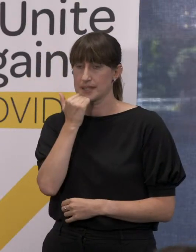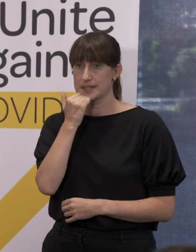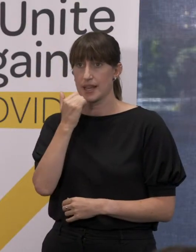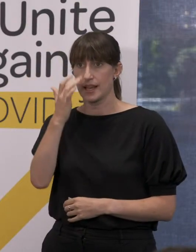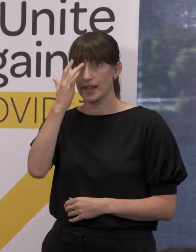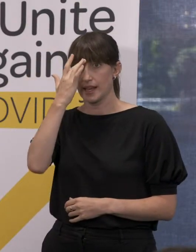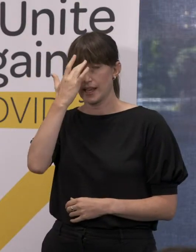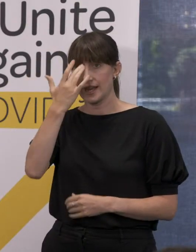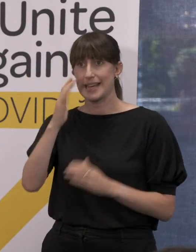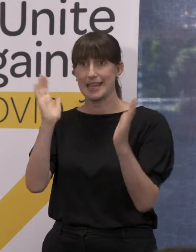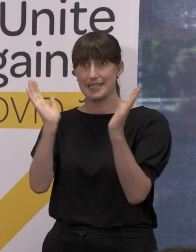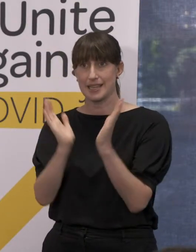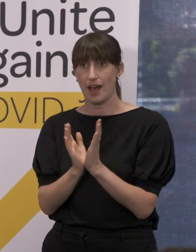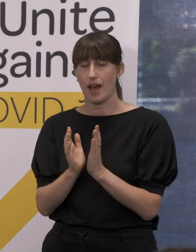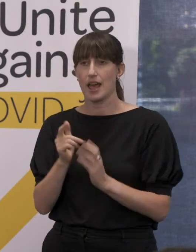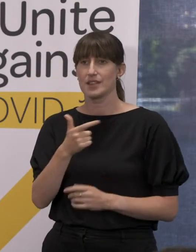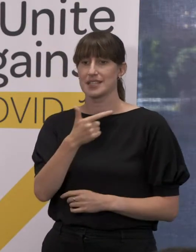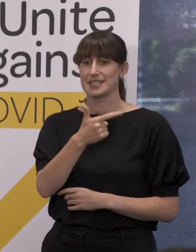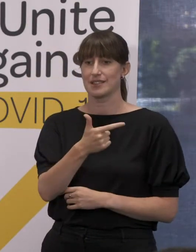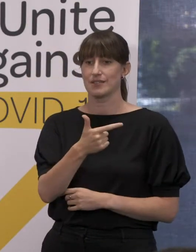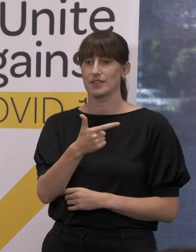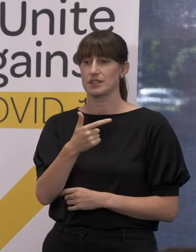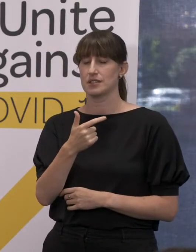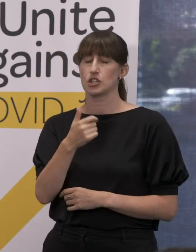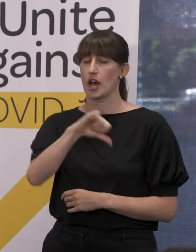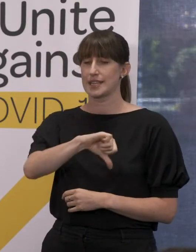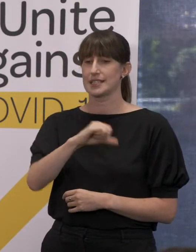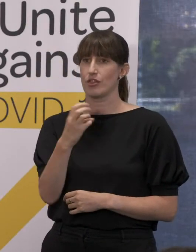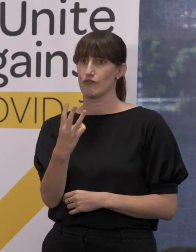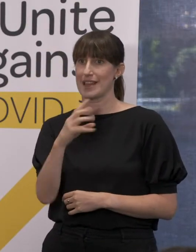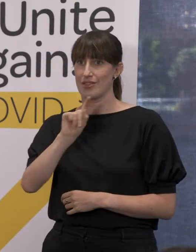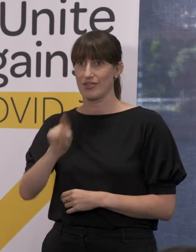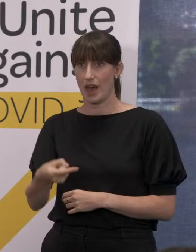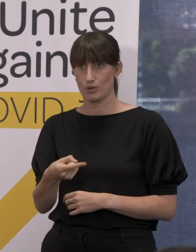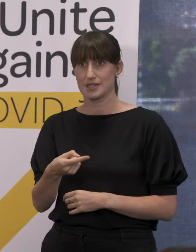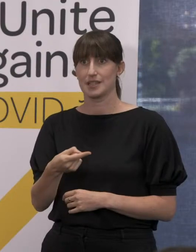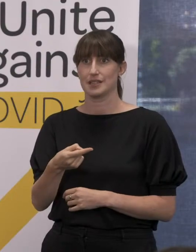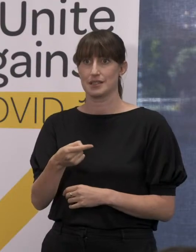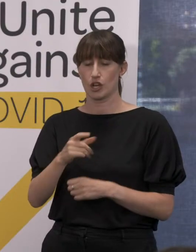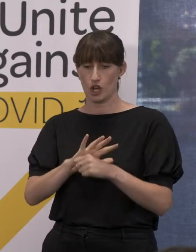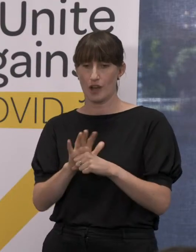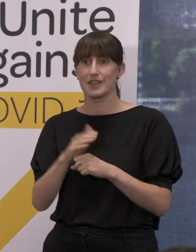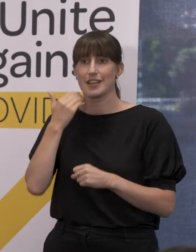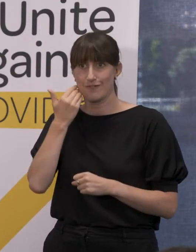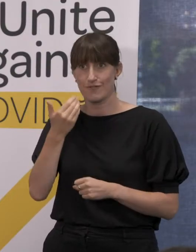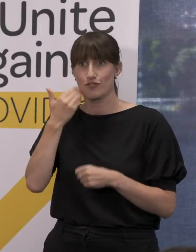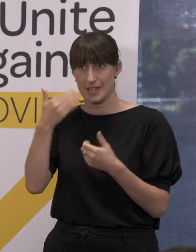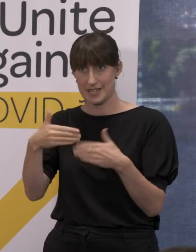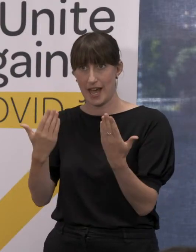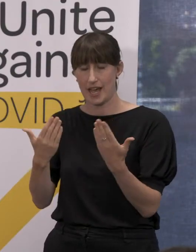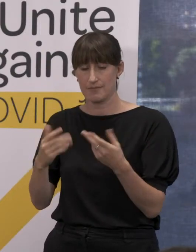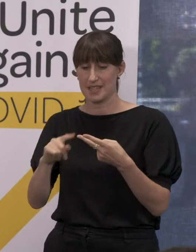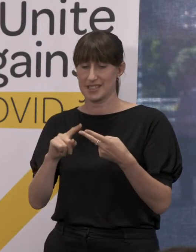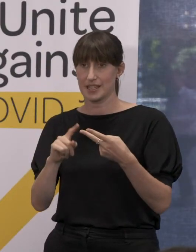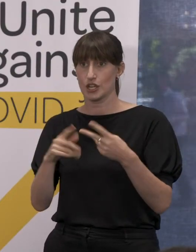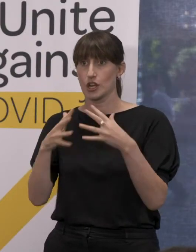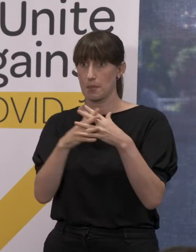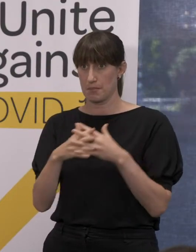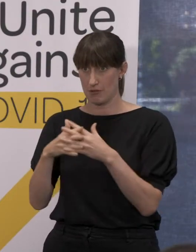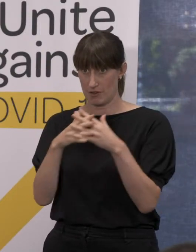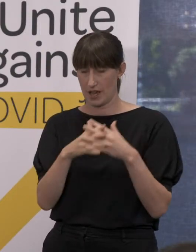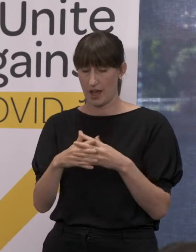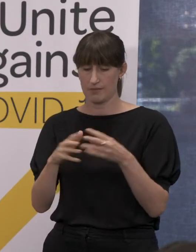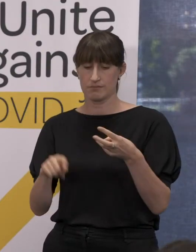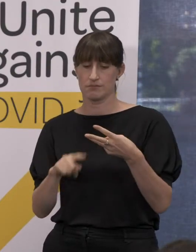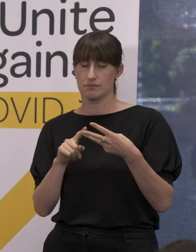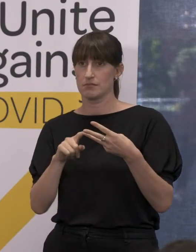average of around 93,000 cases per day. The US is in second place with 64,000. Brazil,